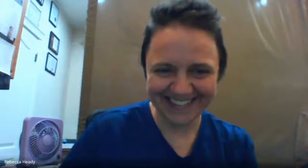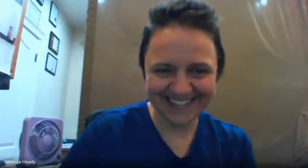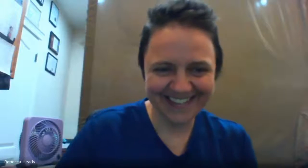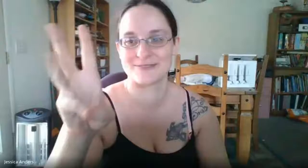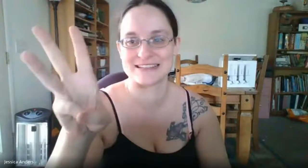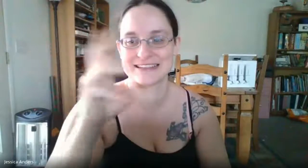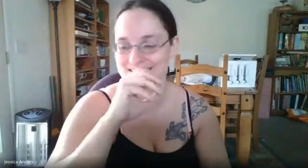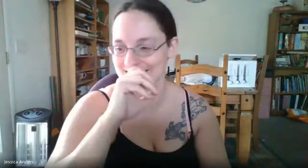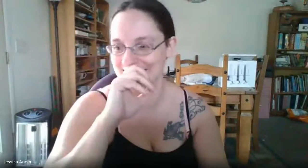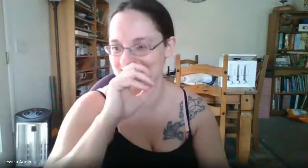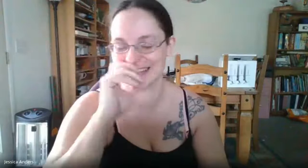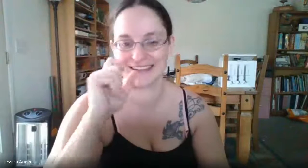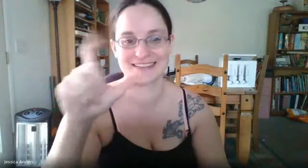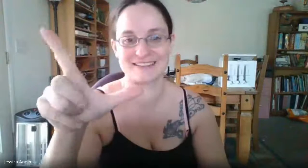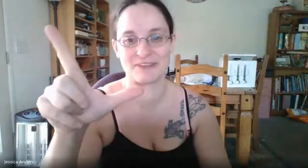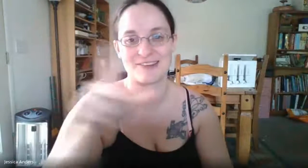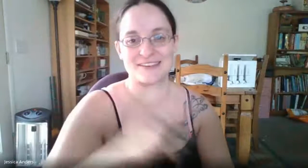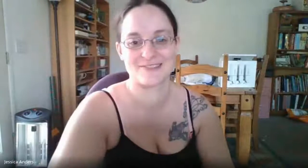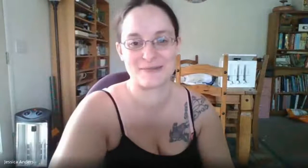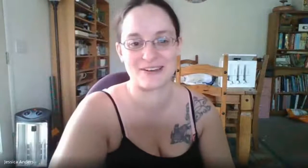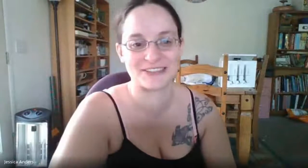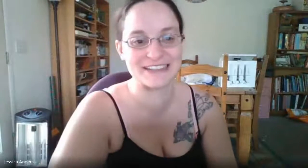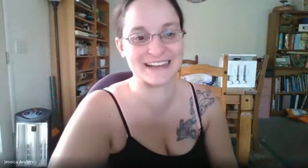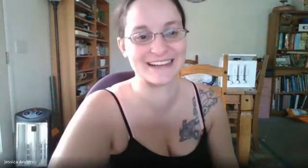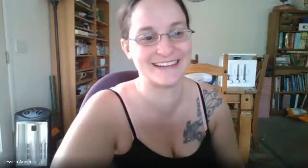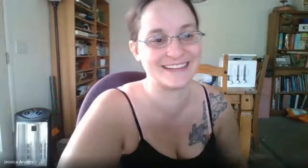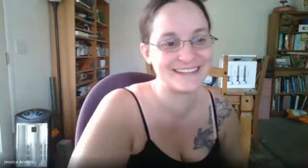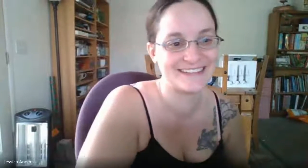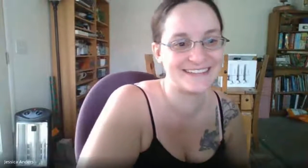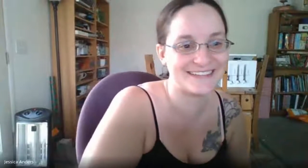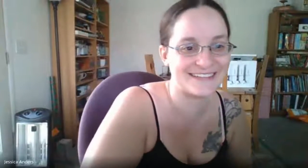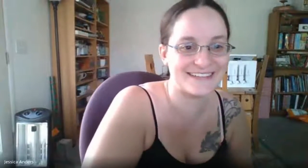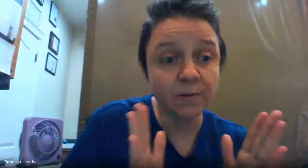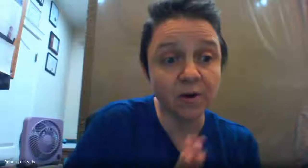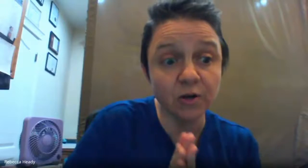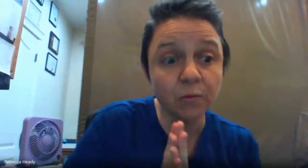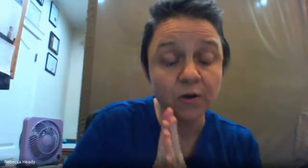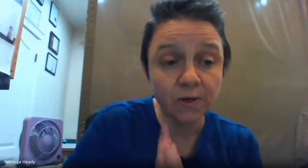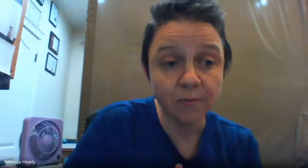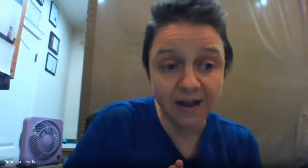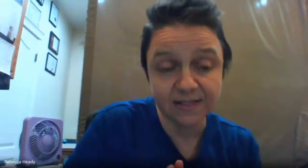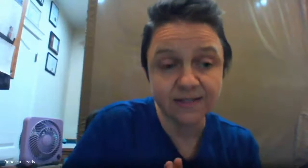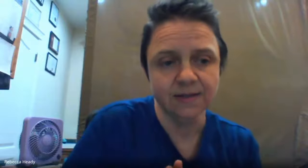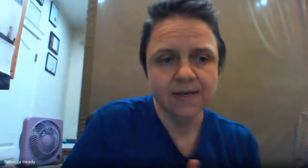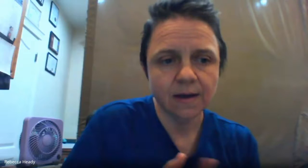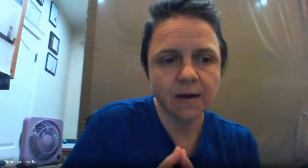26. Yeah, the finger gun is throwing me off. So good thing to good one to practice. I think you